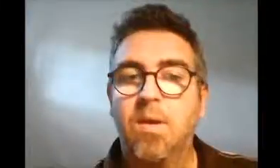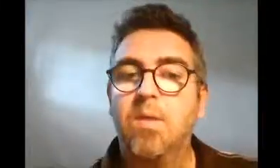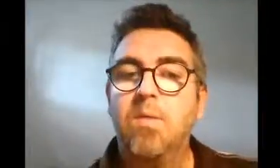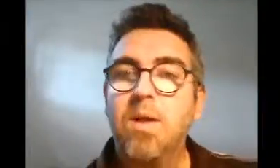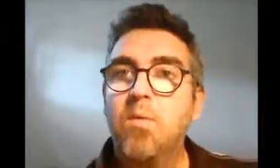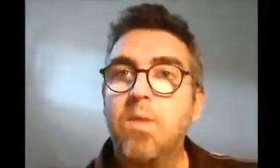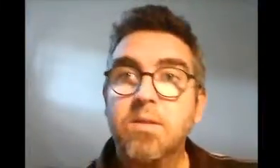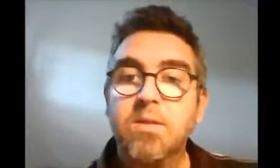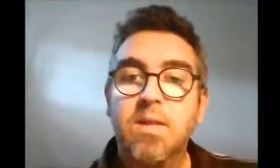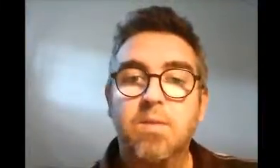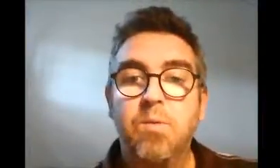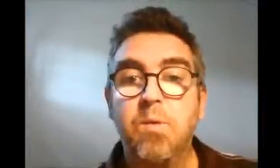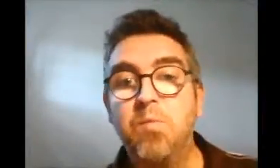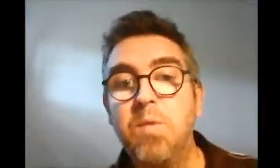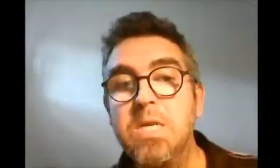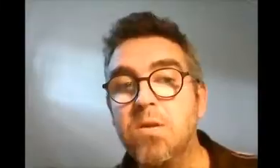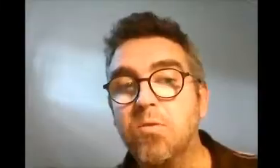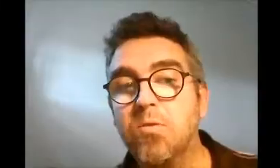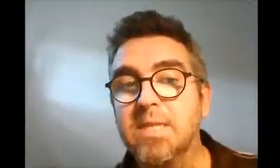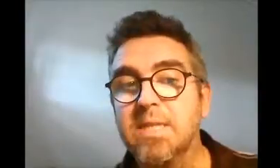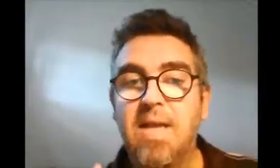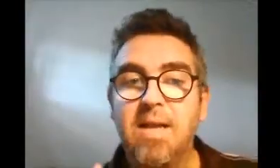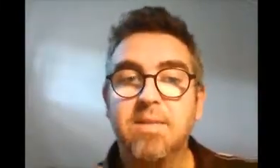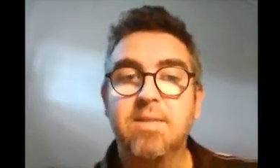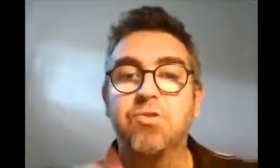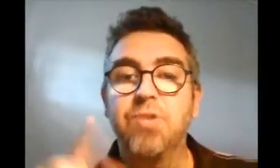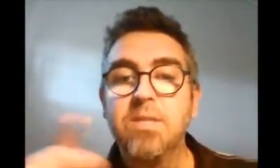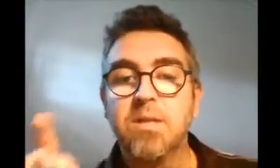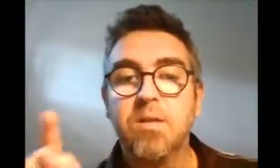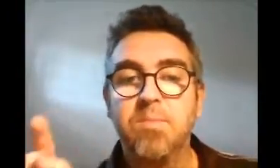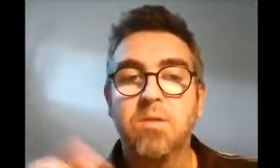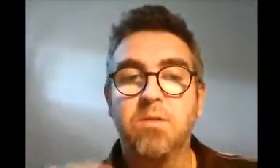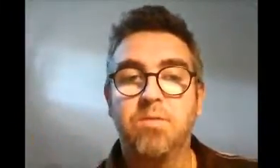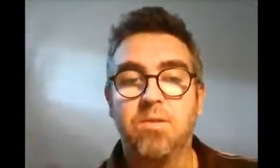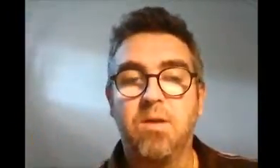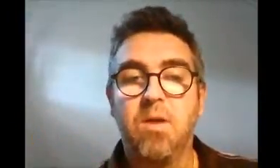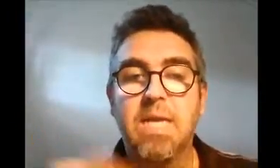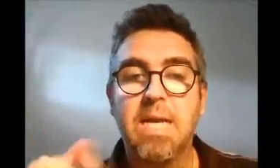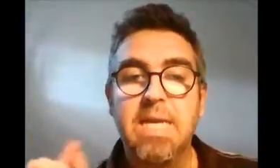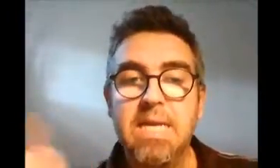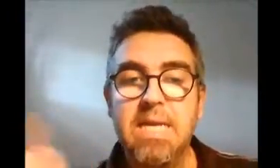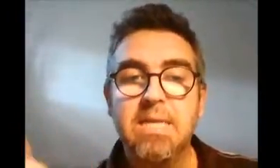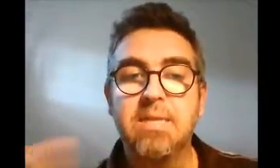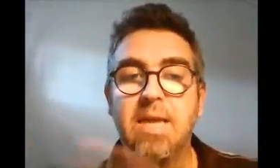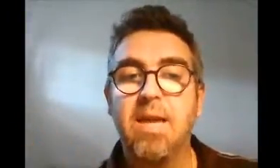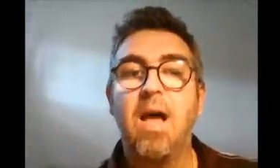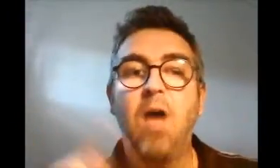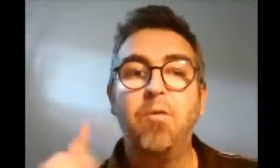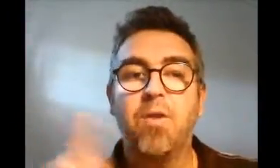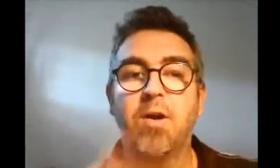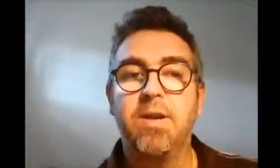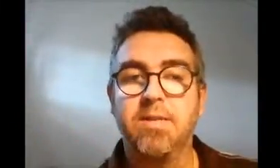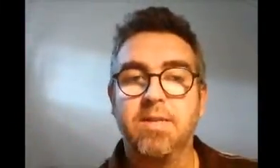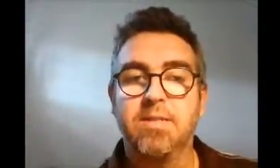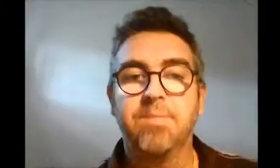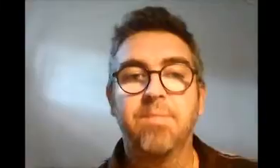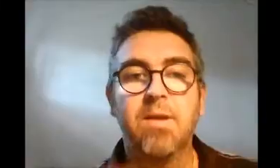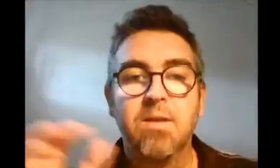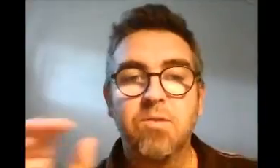Well, now we understand that if we know exactly the intrinsic luminosity of a star, we can easily tell how far it is. So